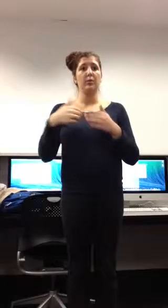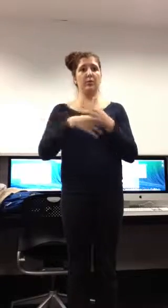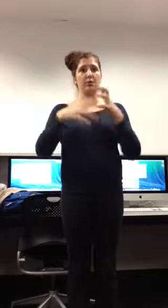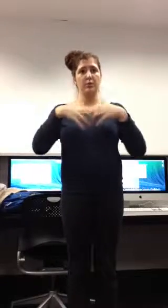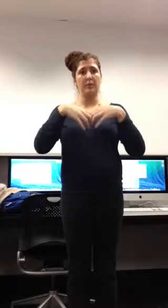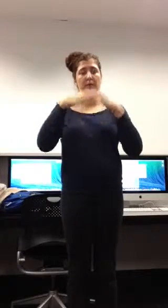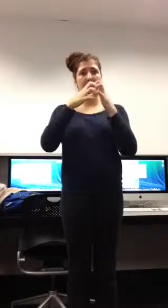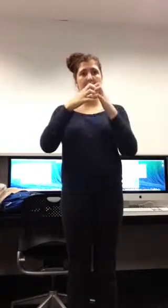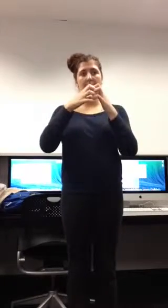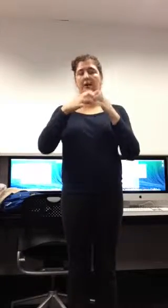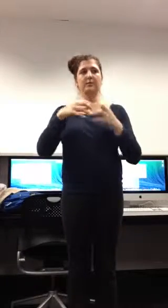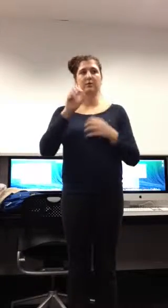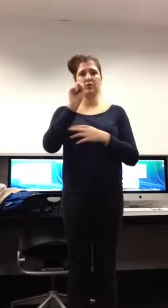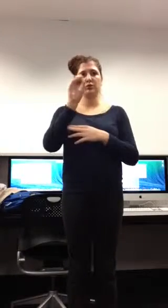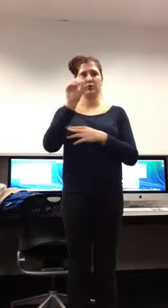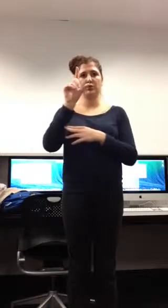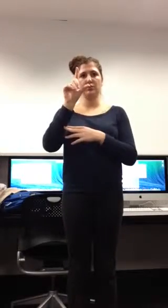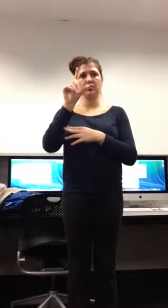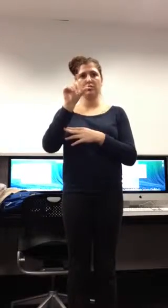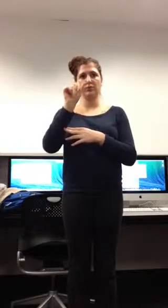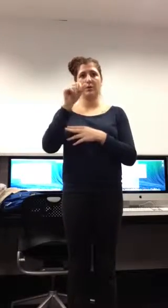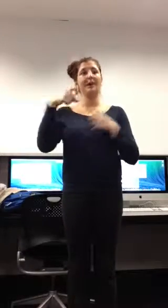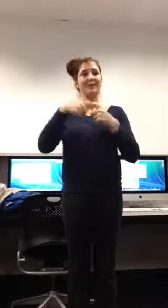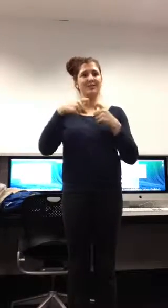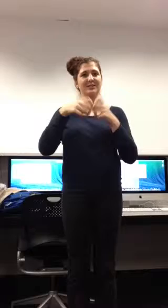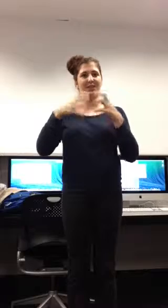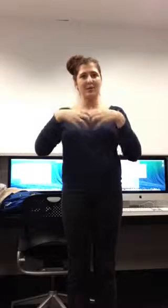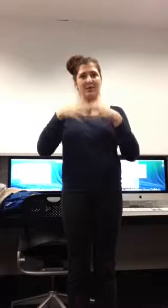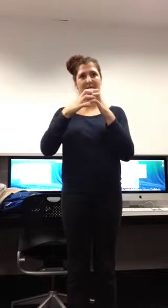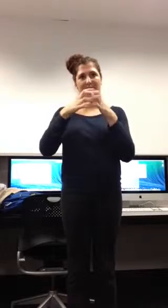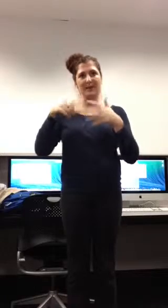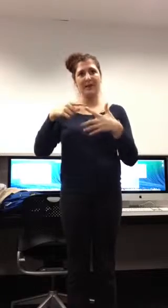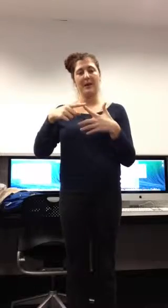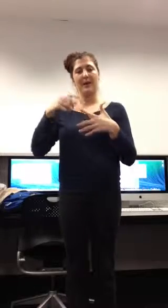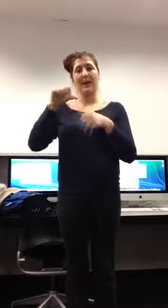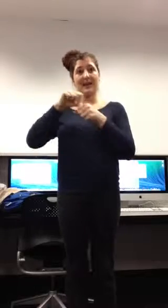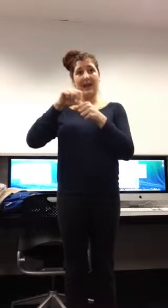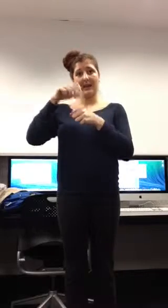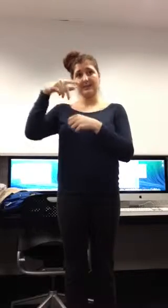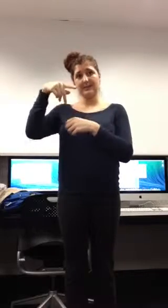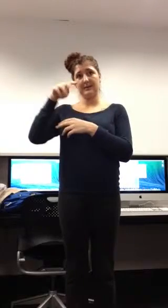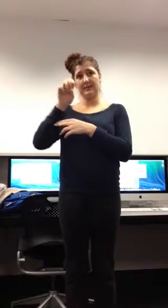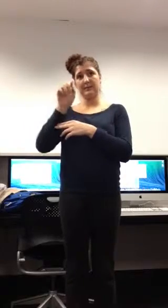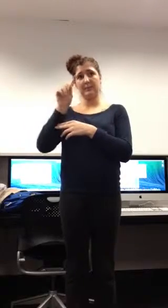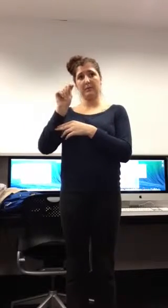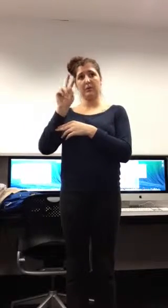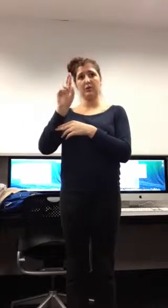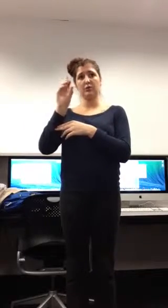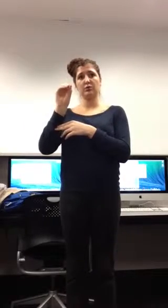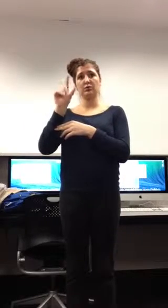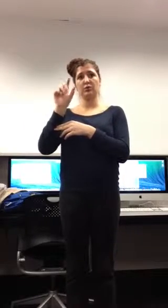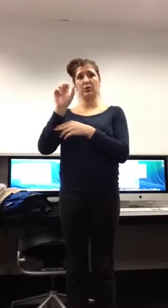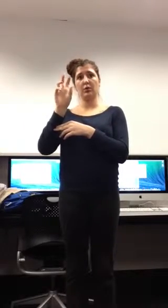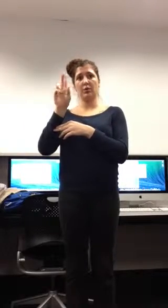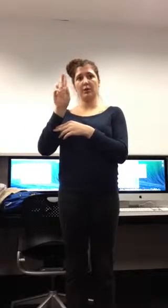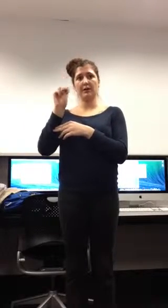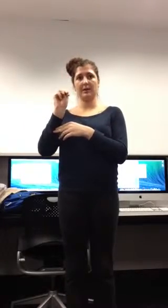period. Electricity, petroleum. We learned to mass produce